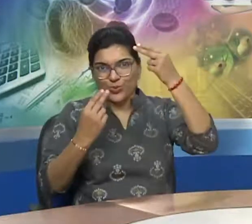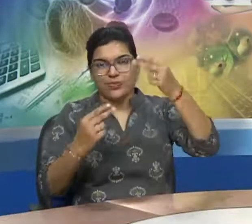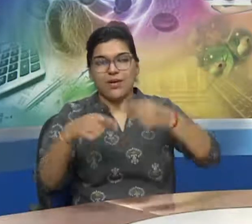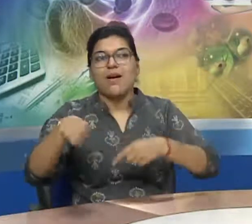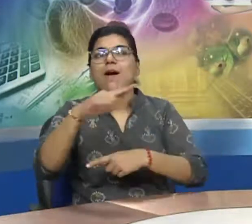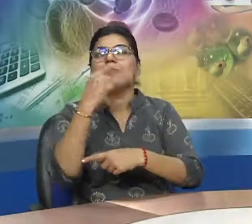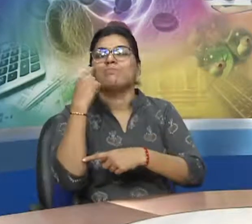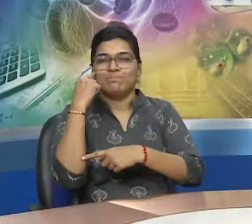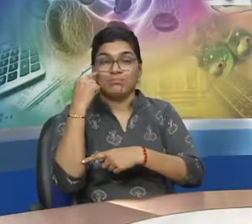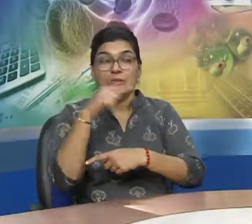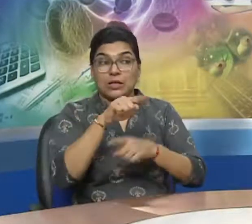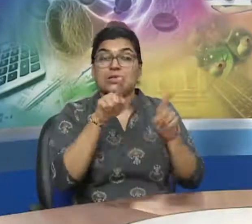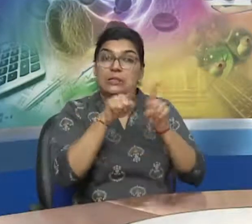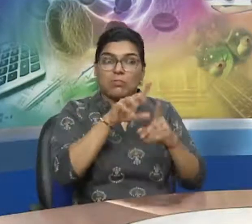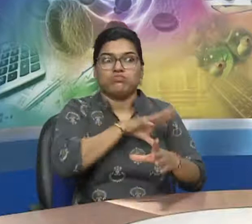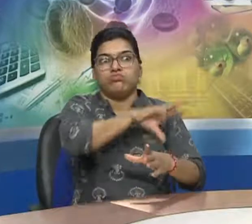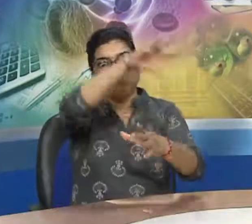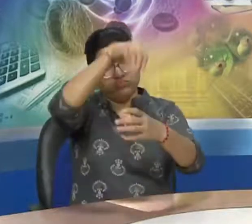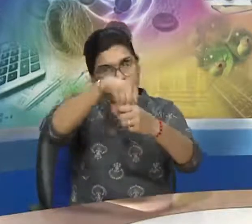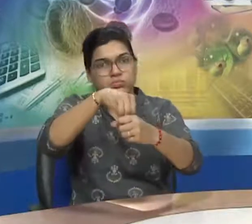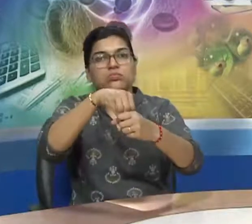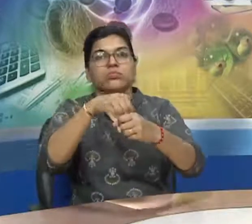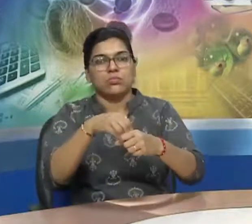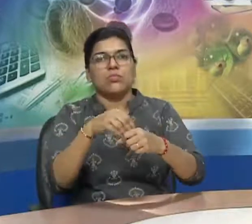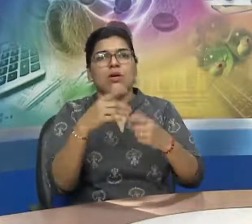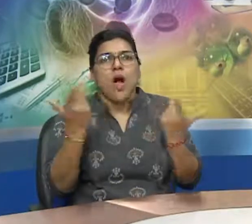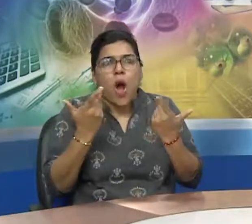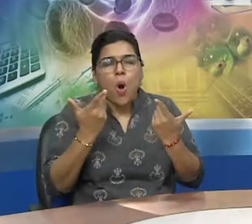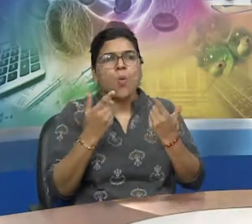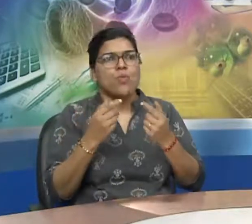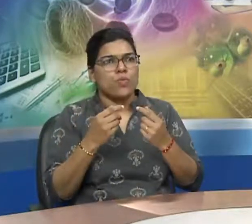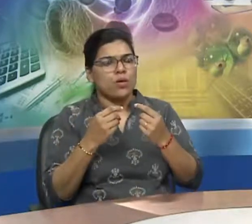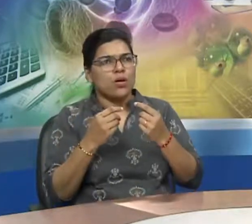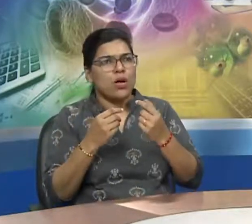So we have now understood the poem. Now these are some